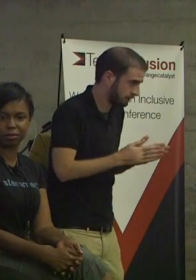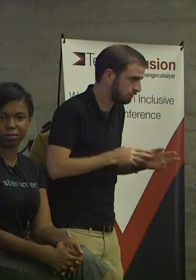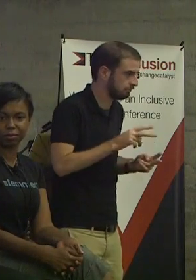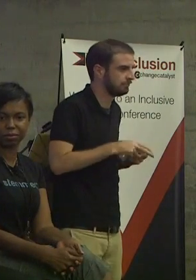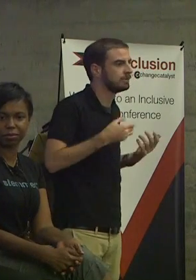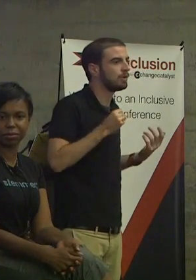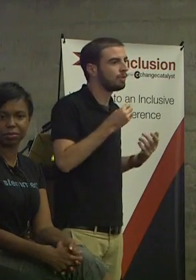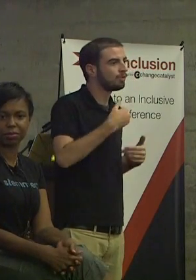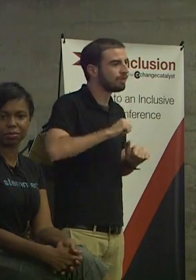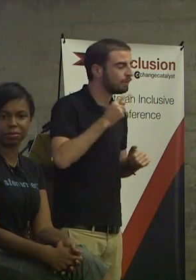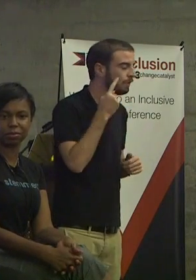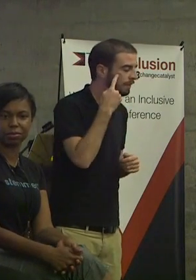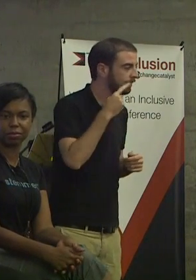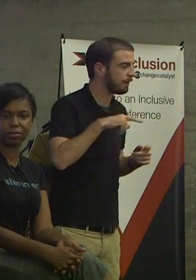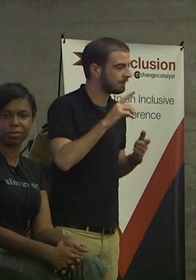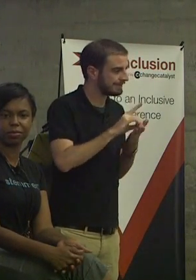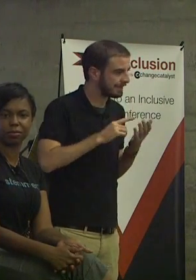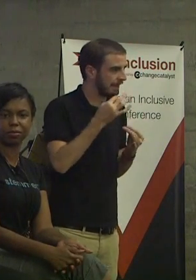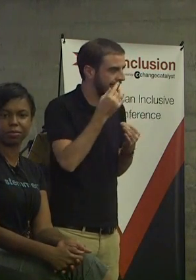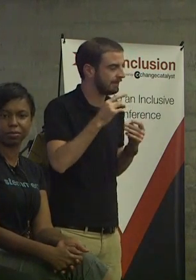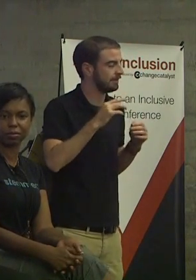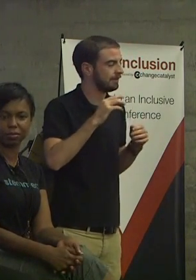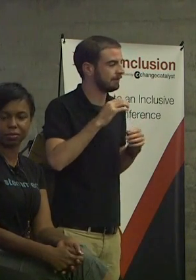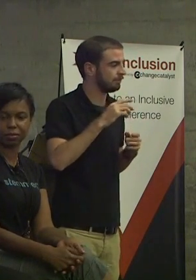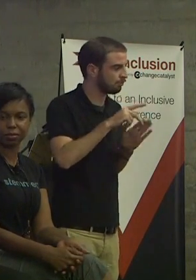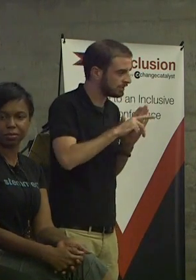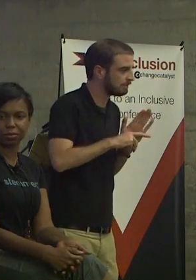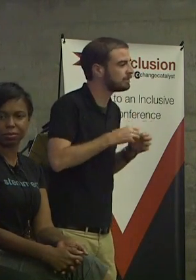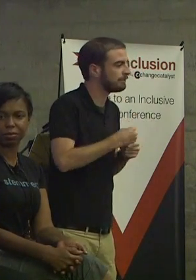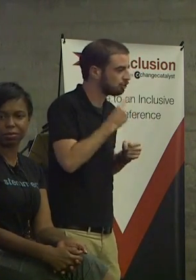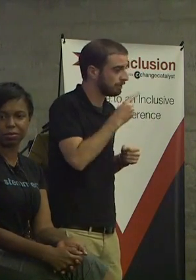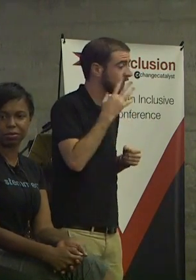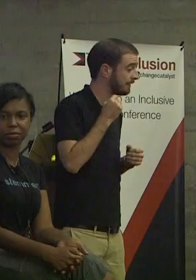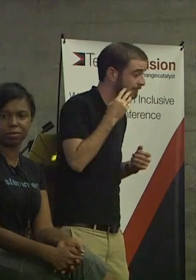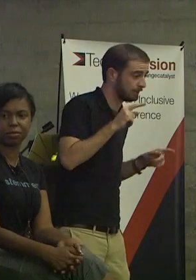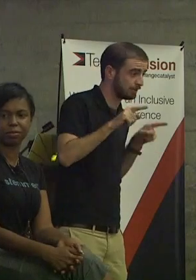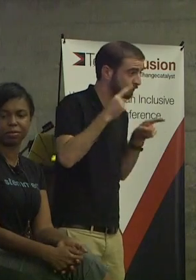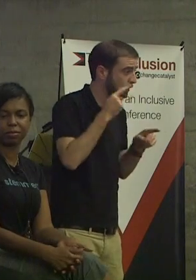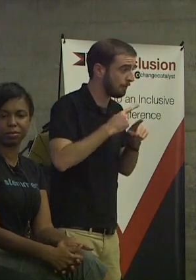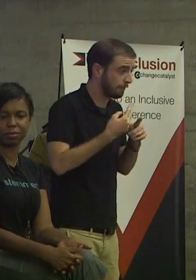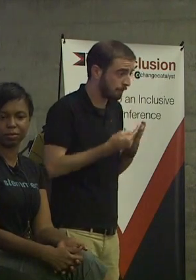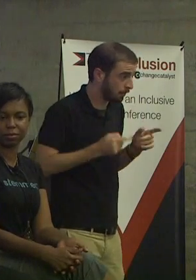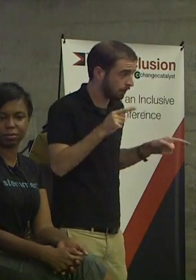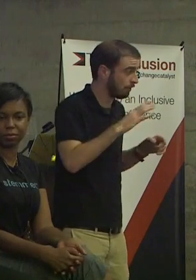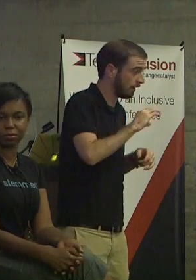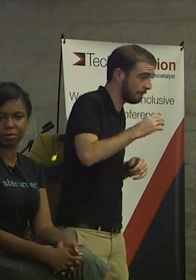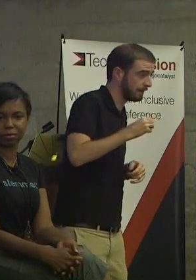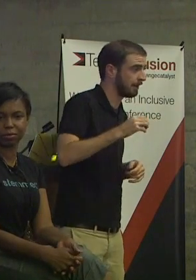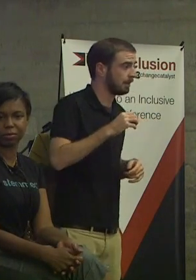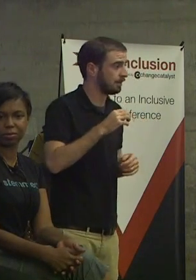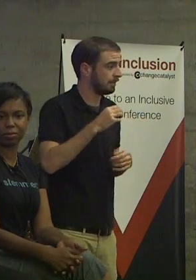thinking principles to make sure the experience on both sides is enjoyable and one that